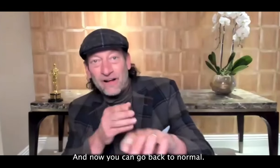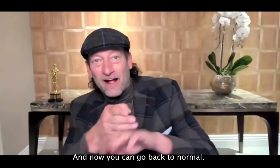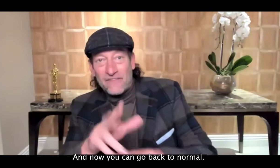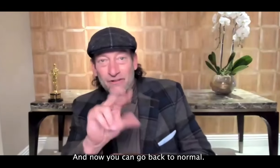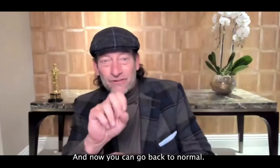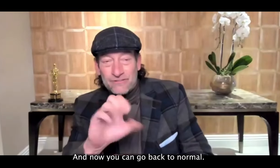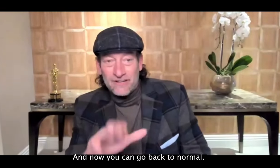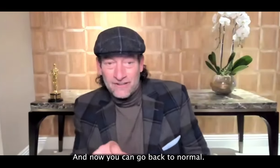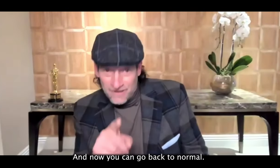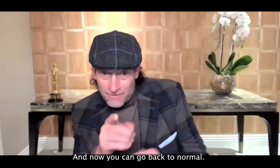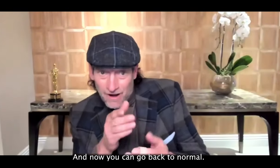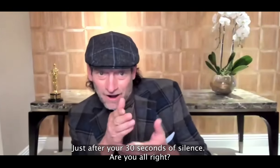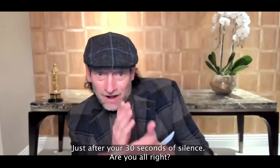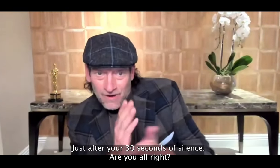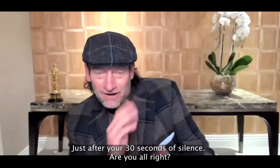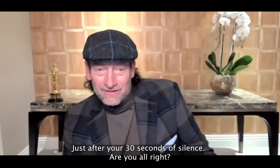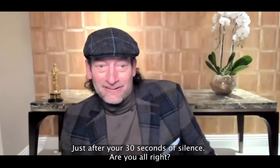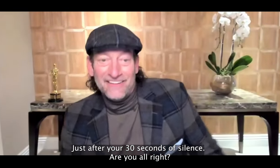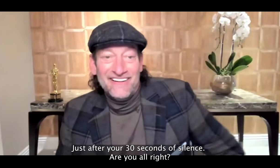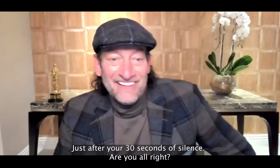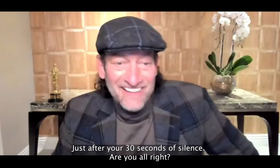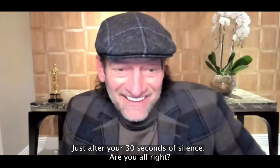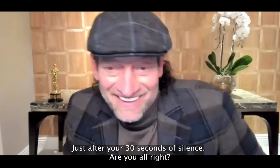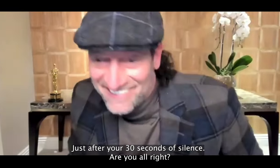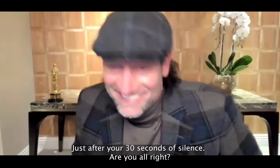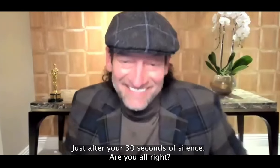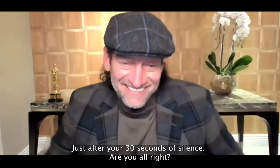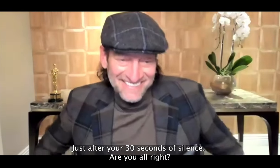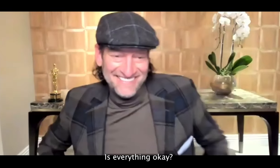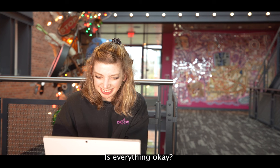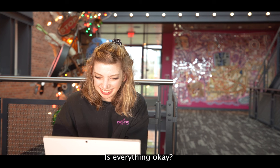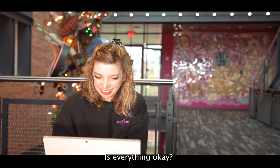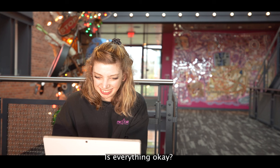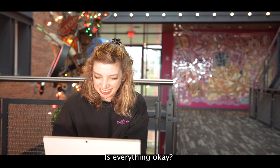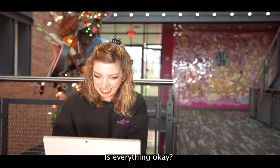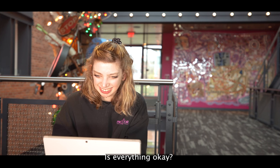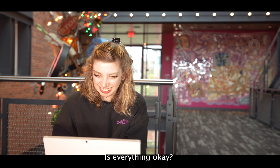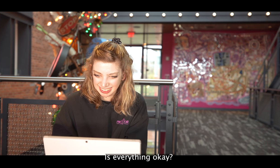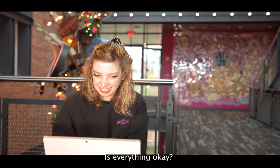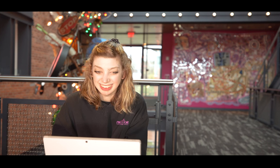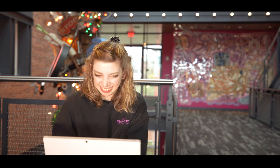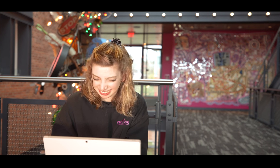And now you can go back to normal just after your 30 seconds of silence. Are you all right? Is everything okay?